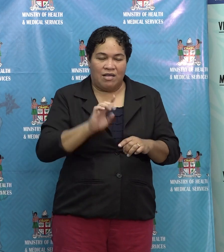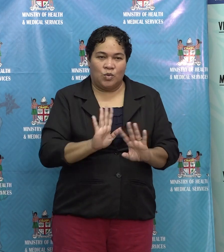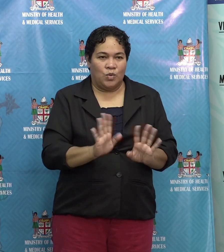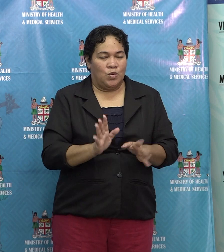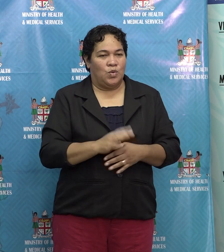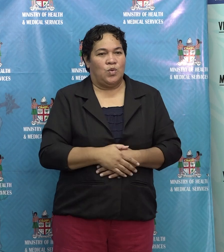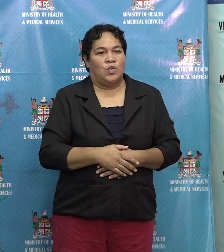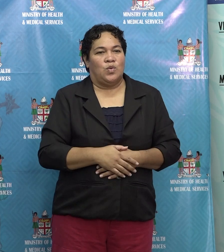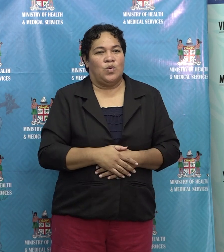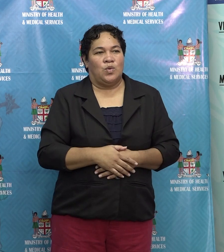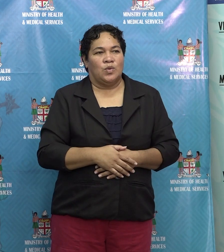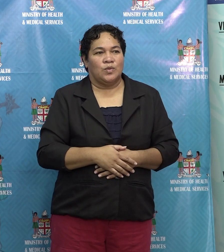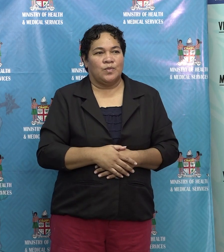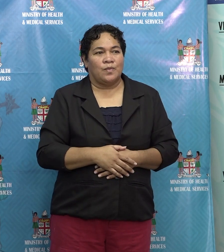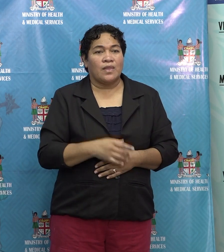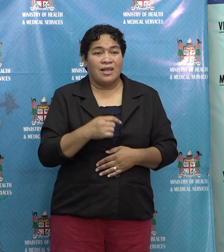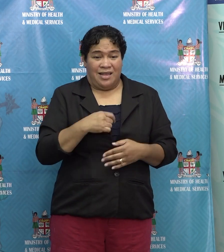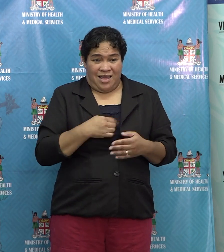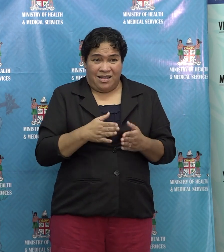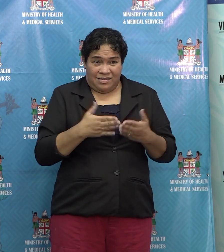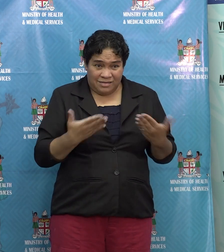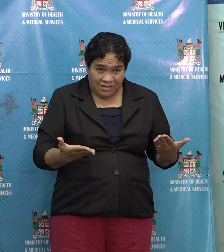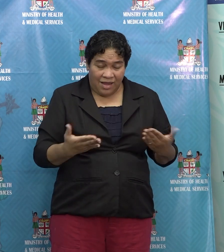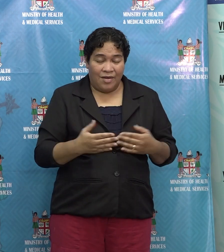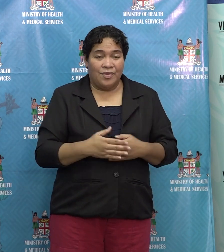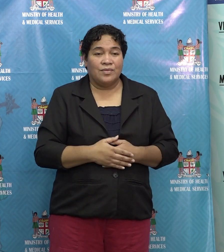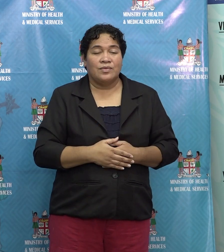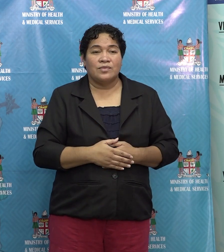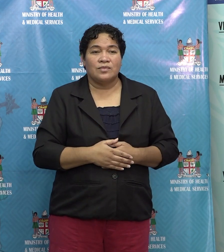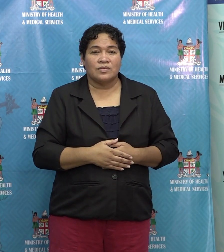guess as I mentioned, we're reaching at the point now where